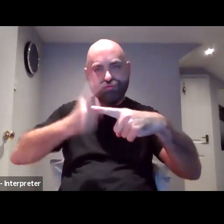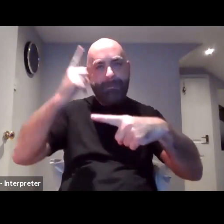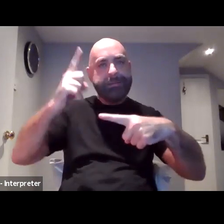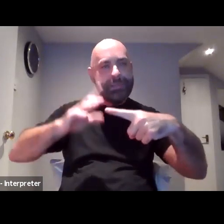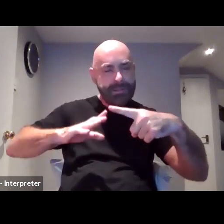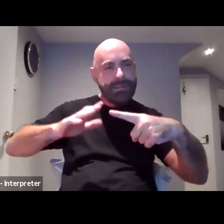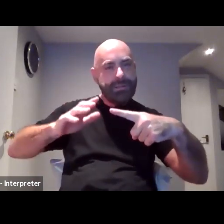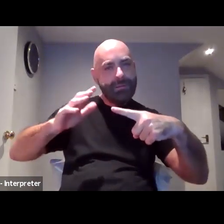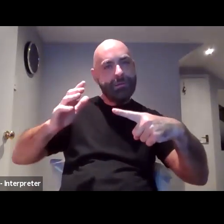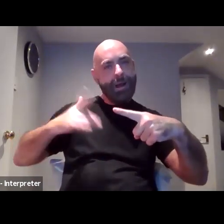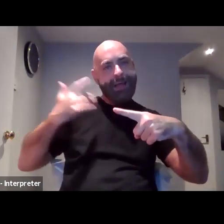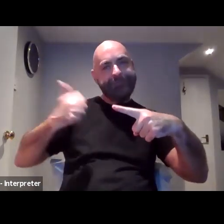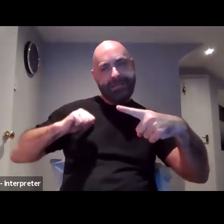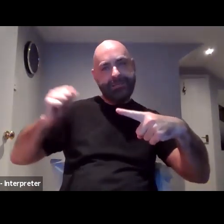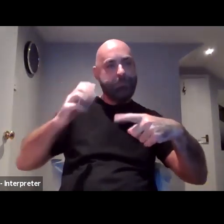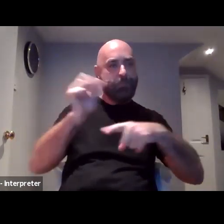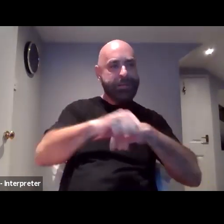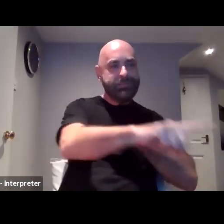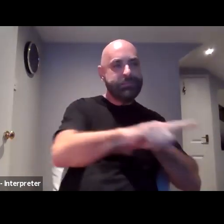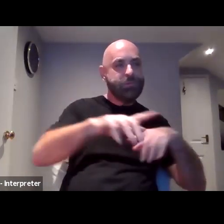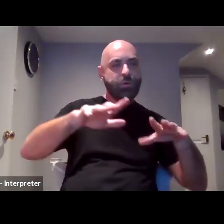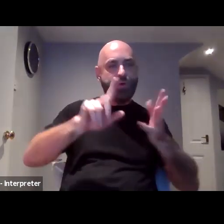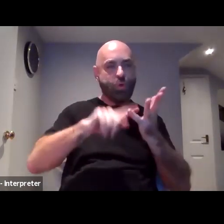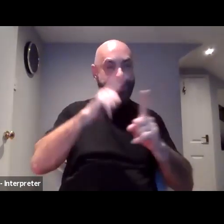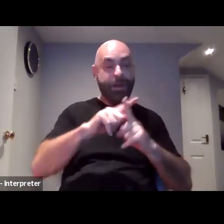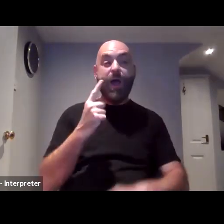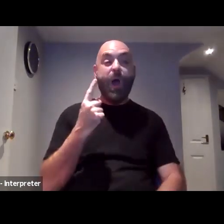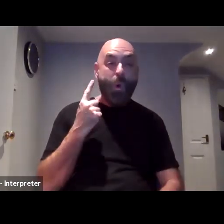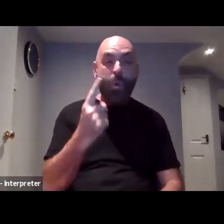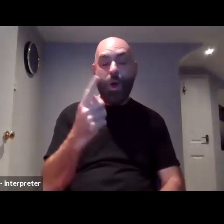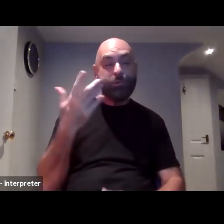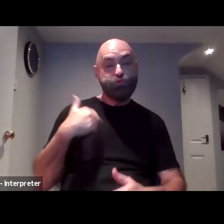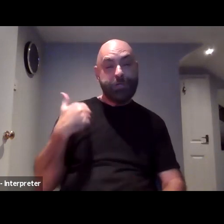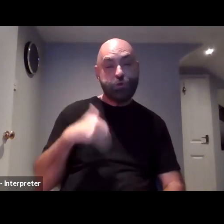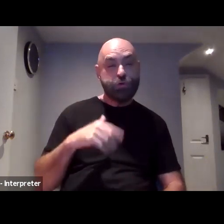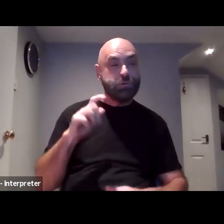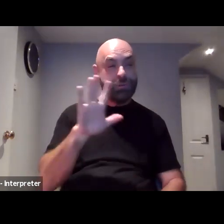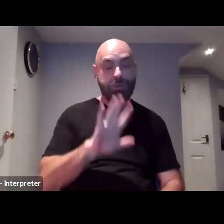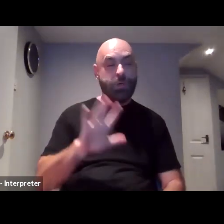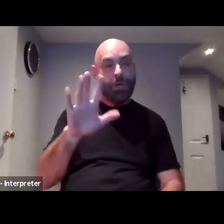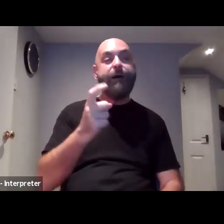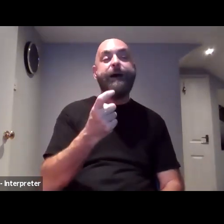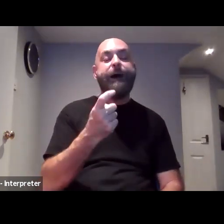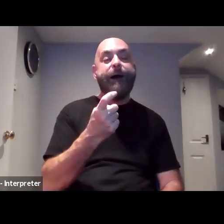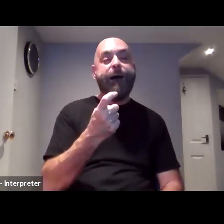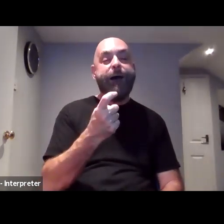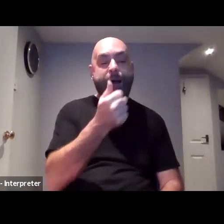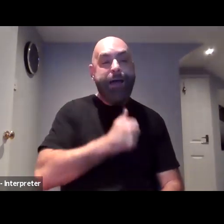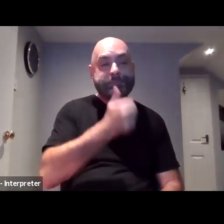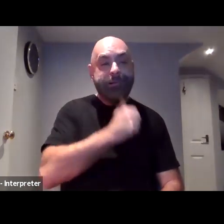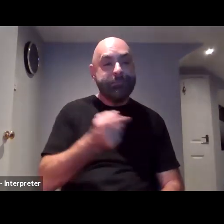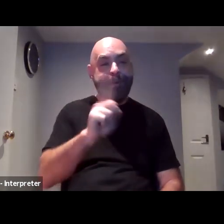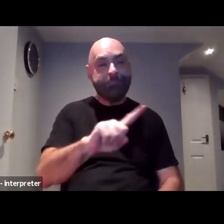than the UK. The only rich countries that had slower improvement were Iceland and the USA.